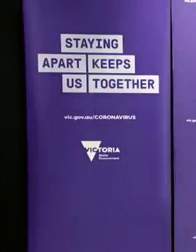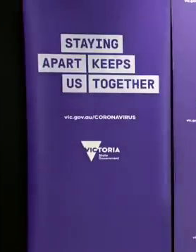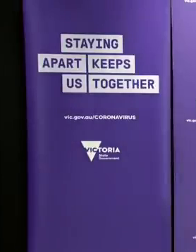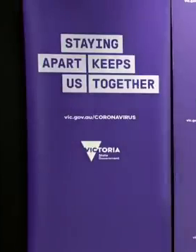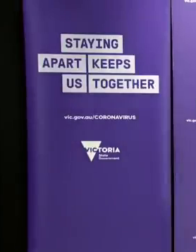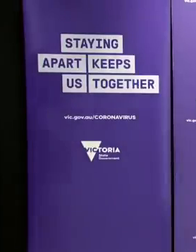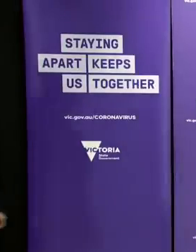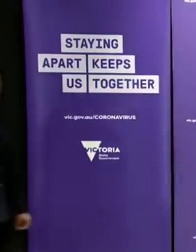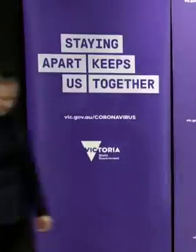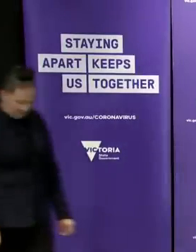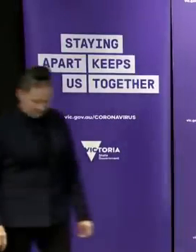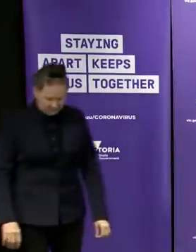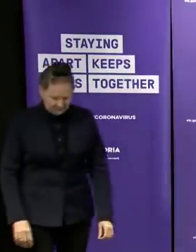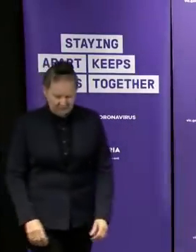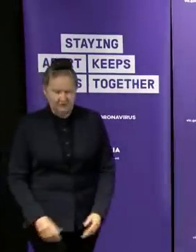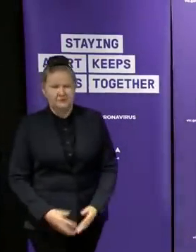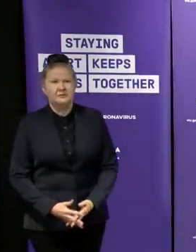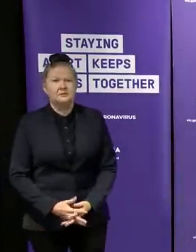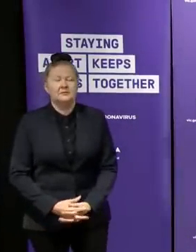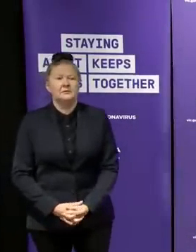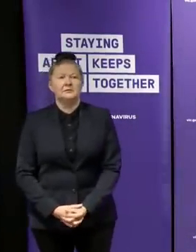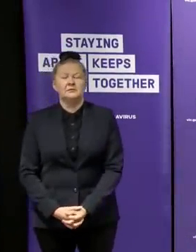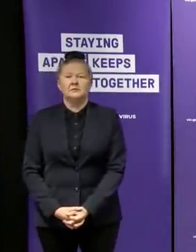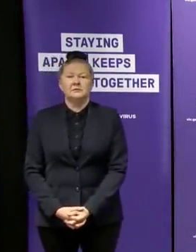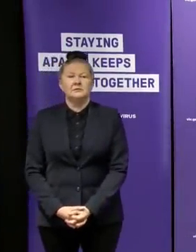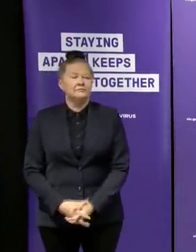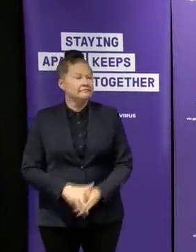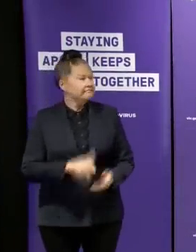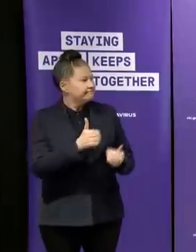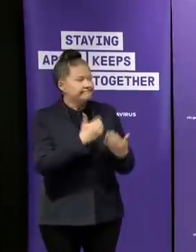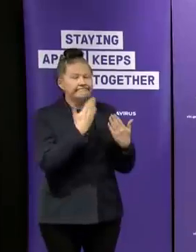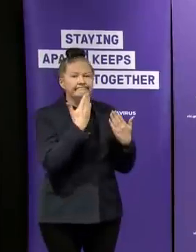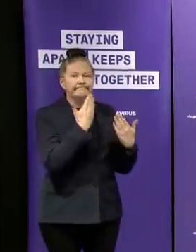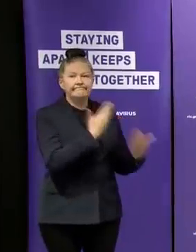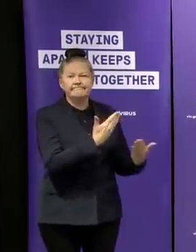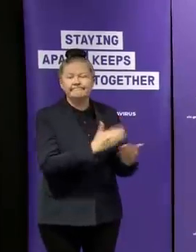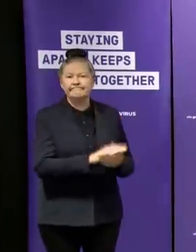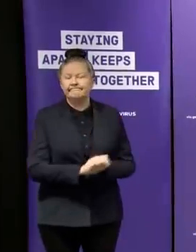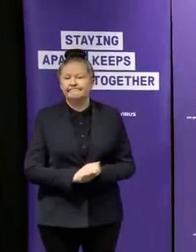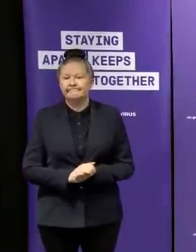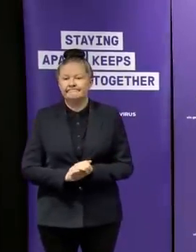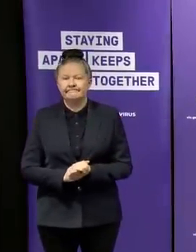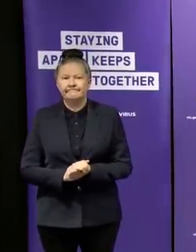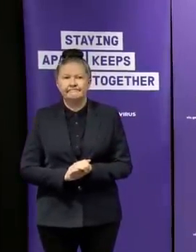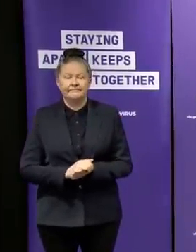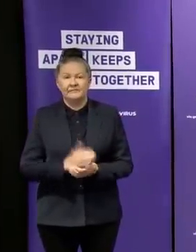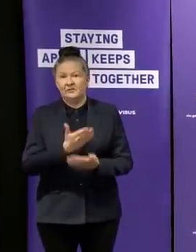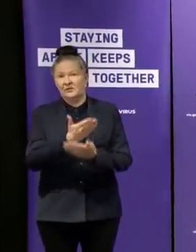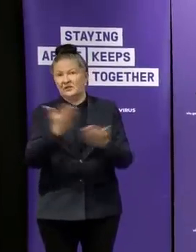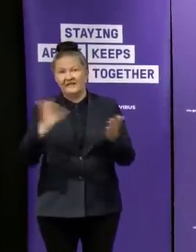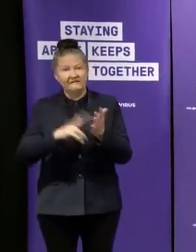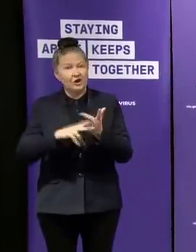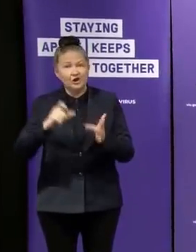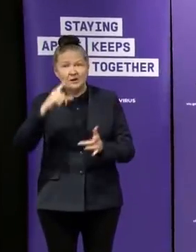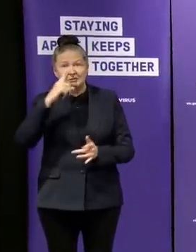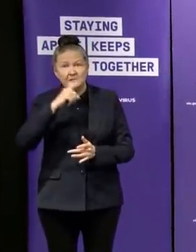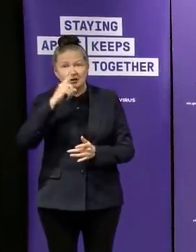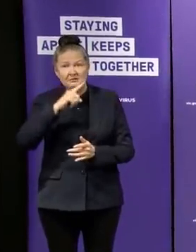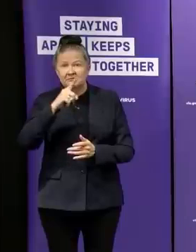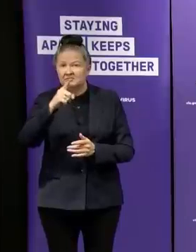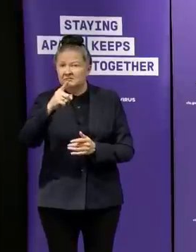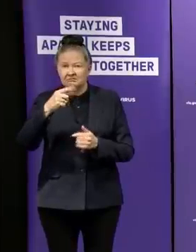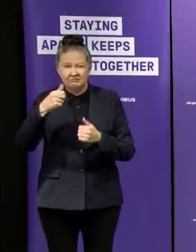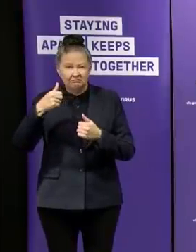Well, thanks, Premier. All Victorians have achieved a